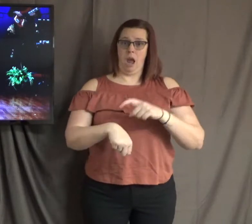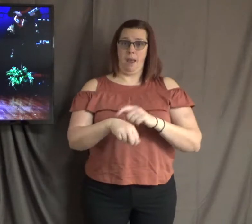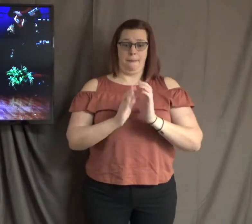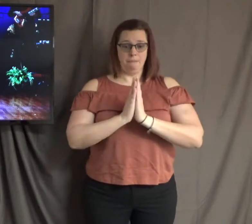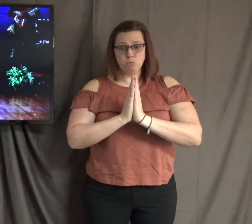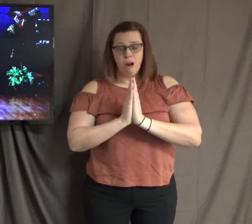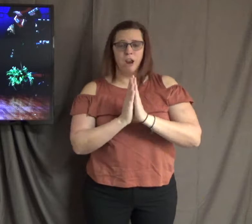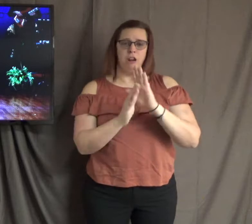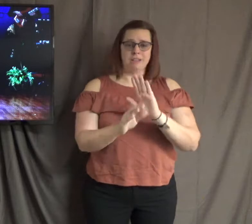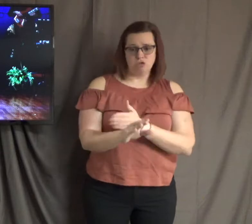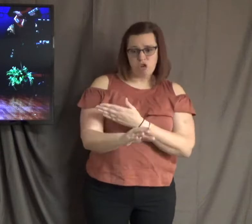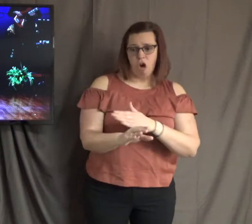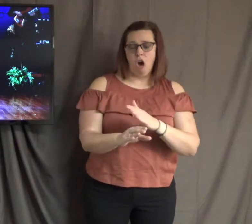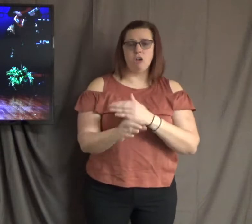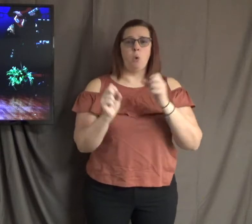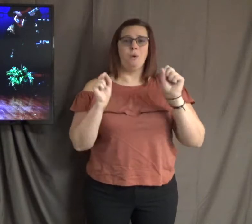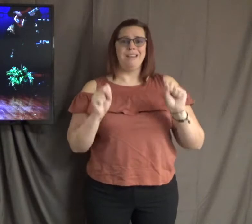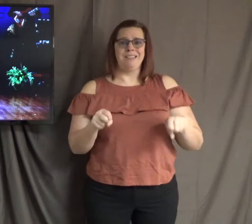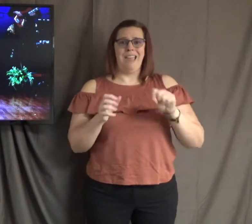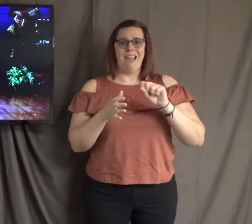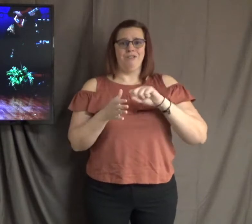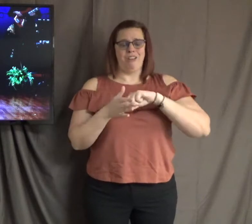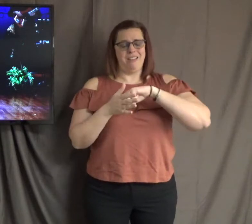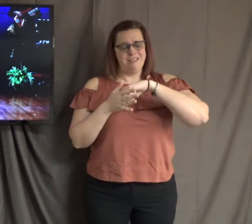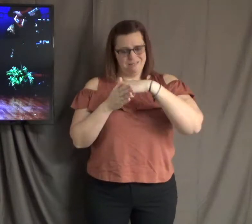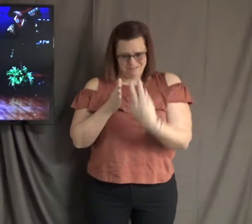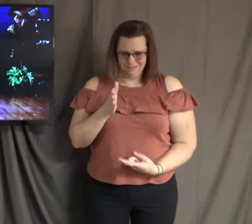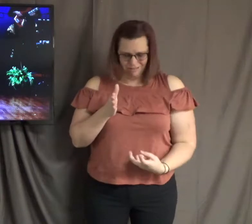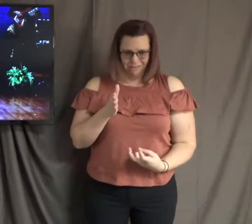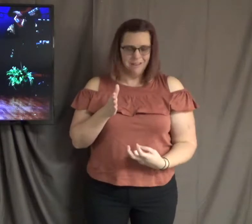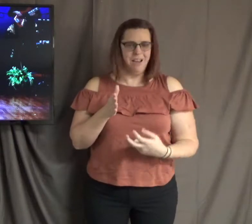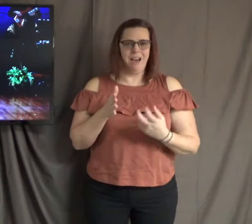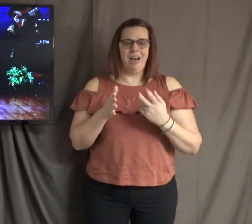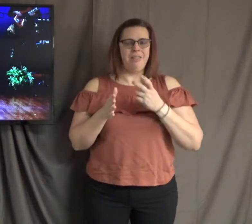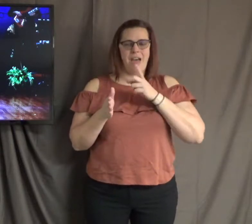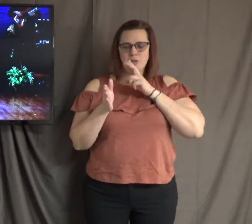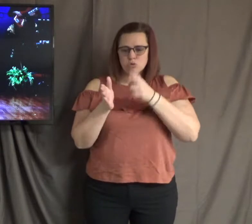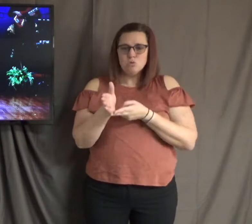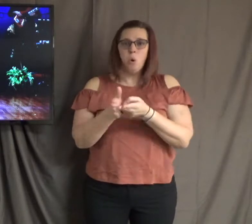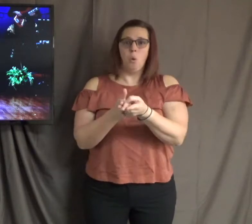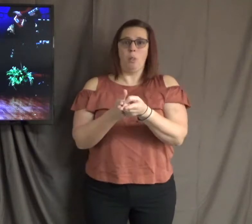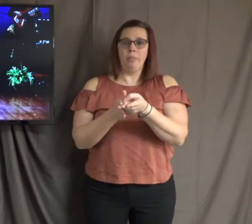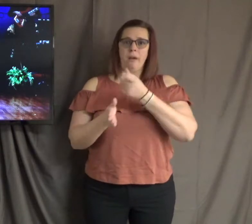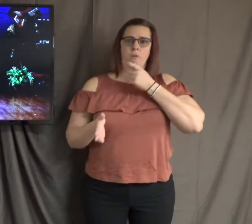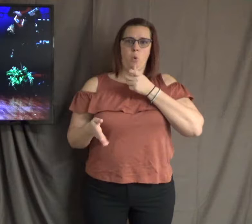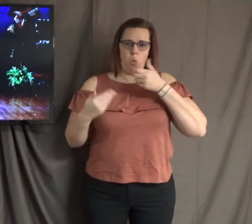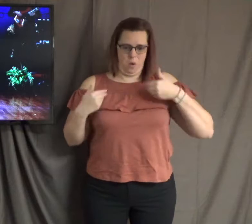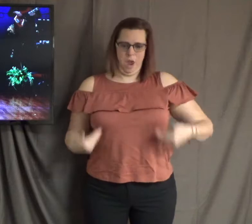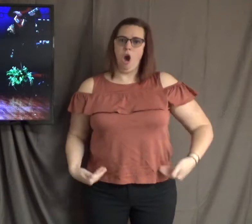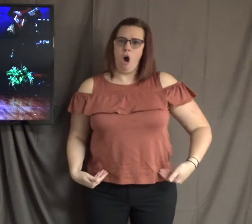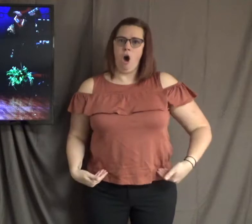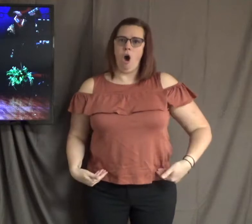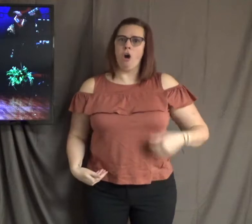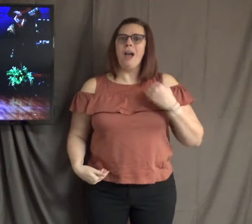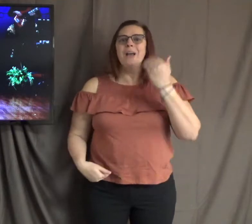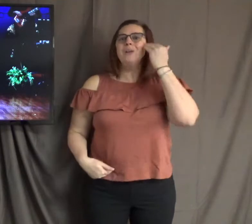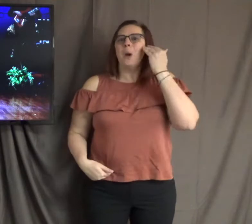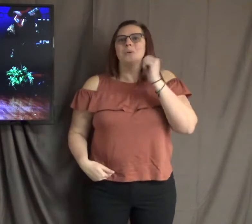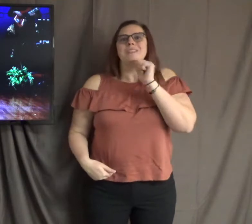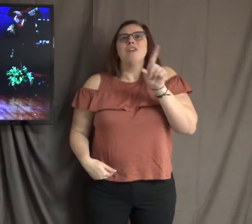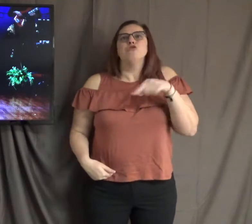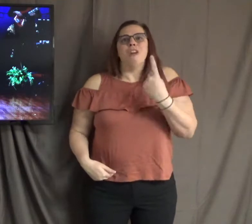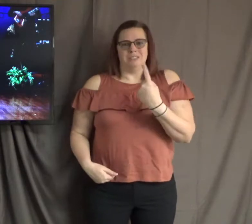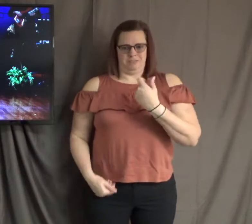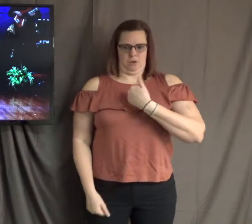song, we can drop into that deepest, most profound truth of who we are. And what I know is it does good not only just for